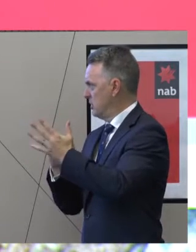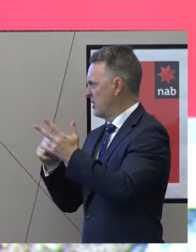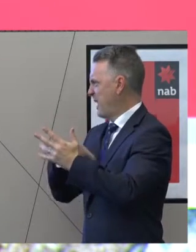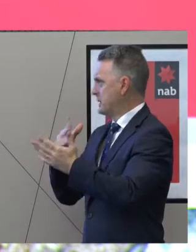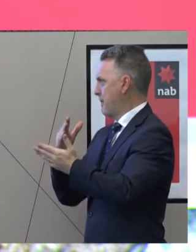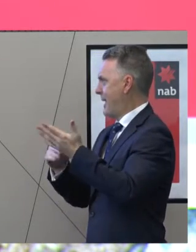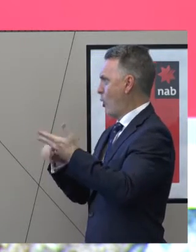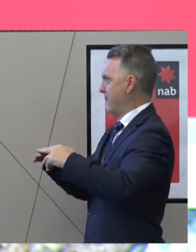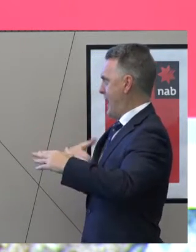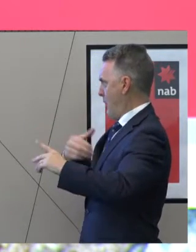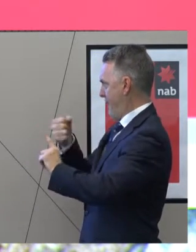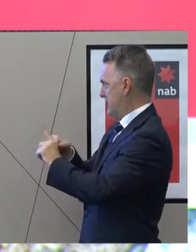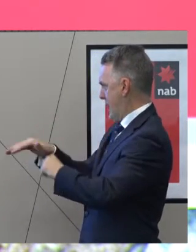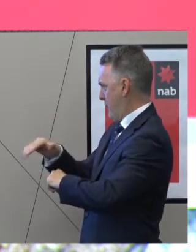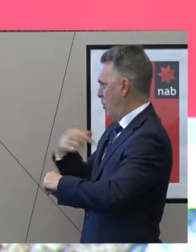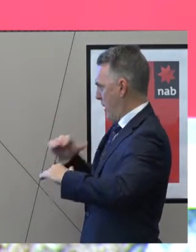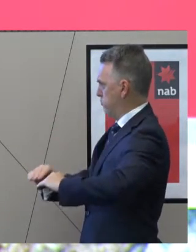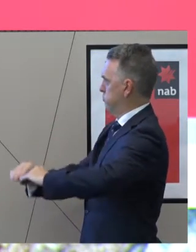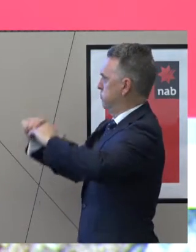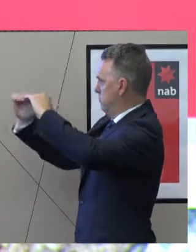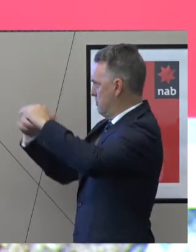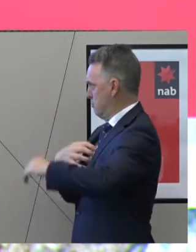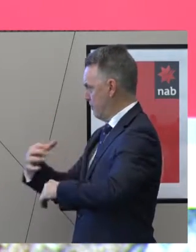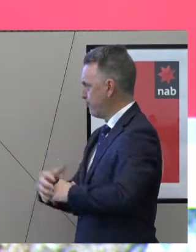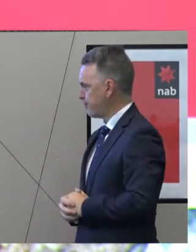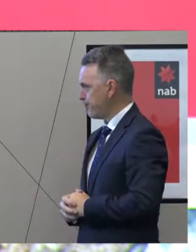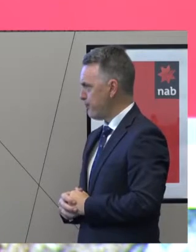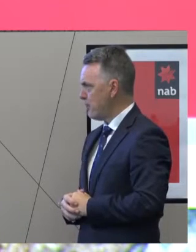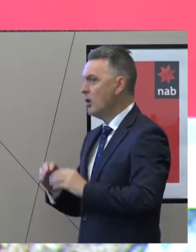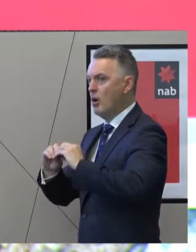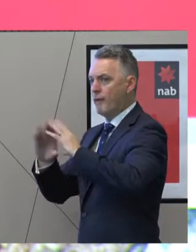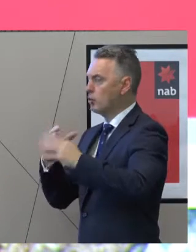we're progressing. And of course, there are a lot of, there are other